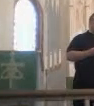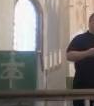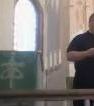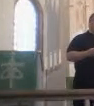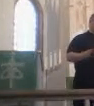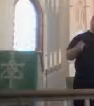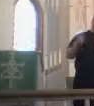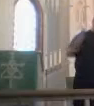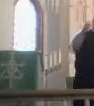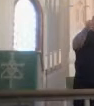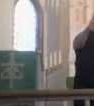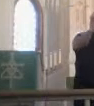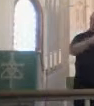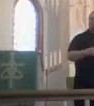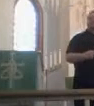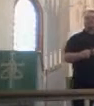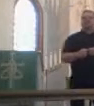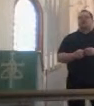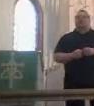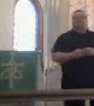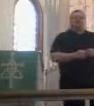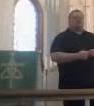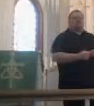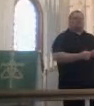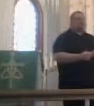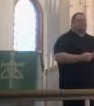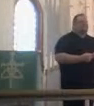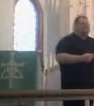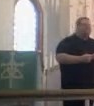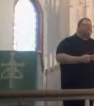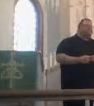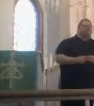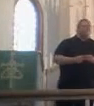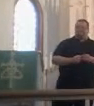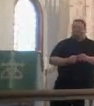But hey, no hard feelings. We're still friends. It's all just business, right?